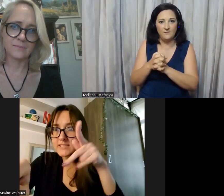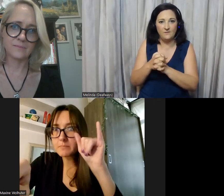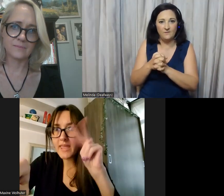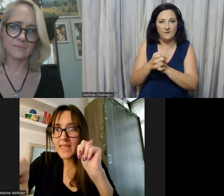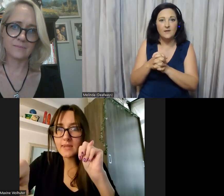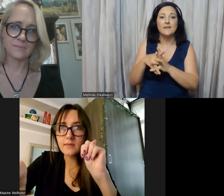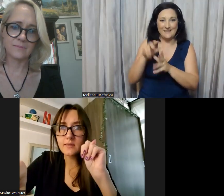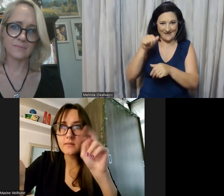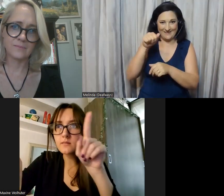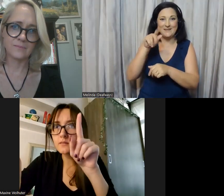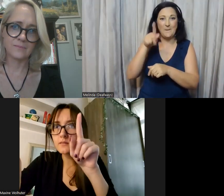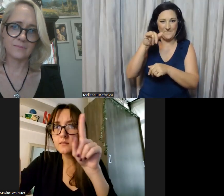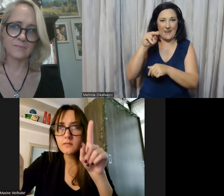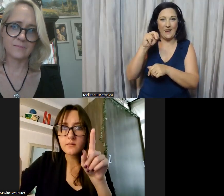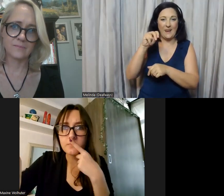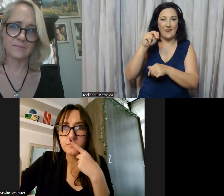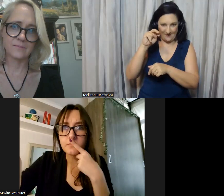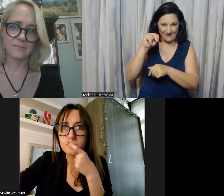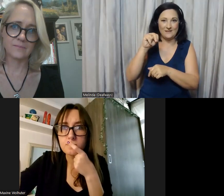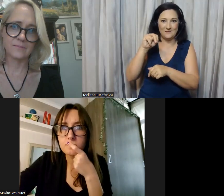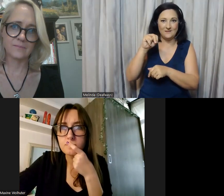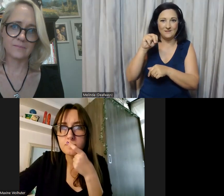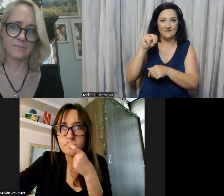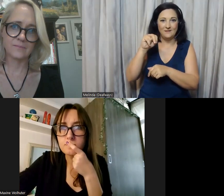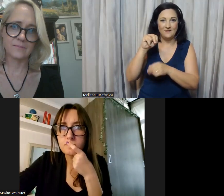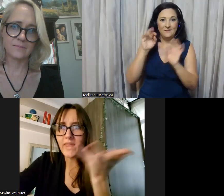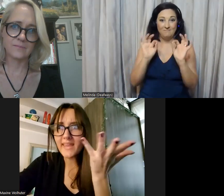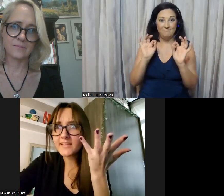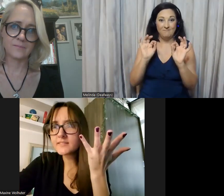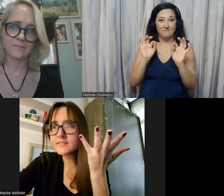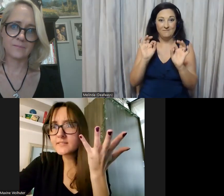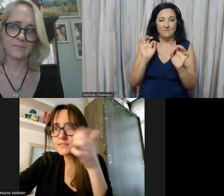kry. Yes, pin. Yes.